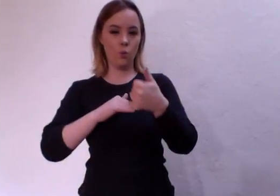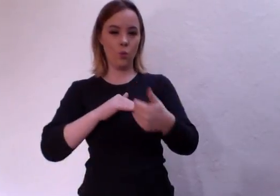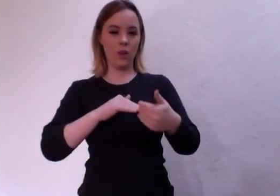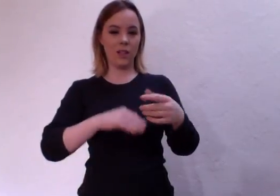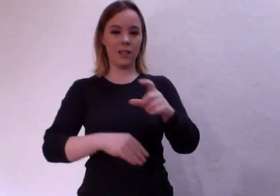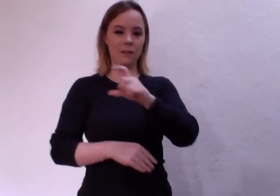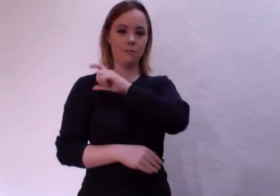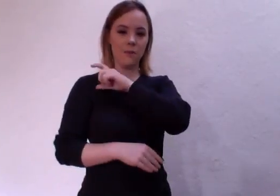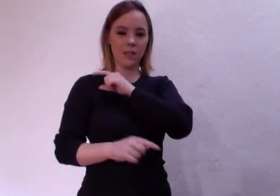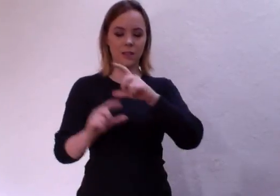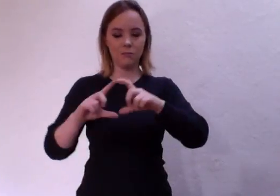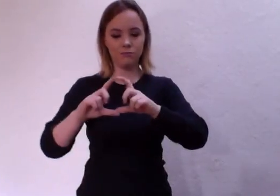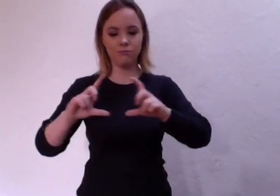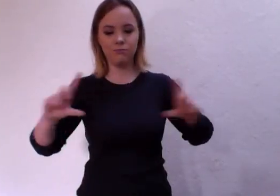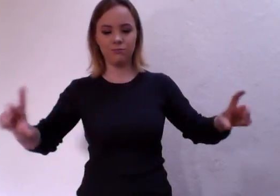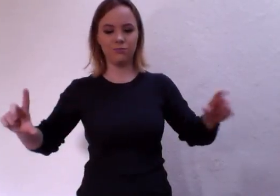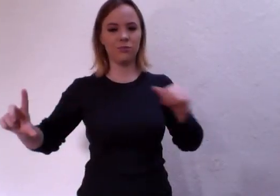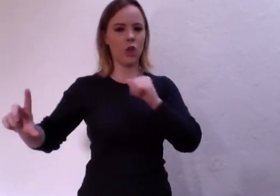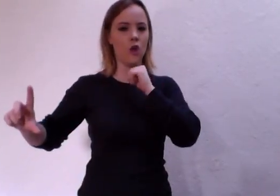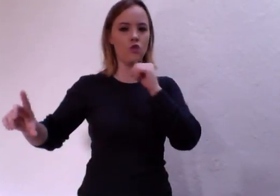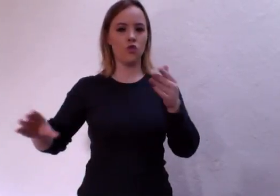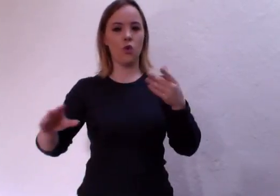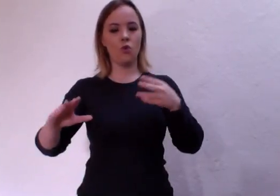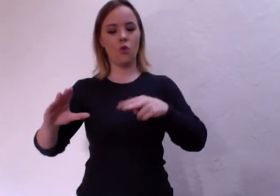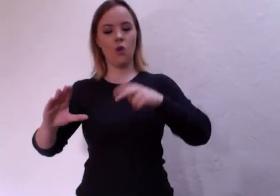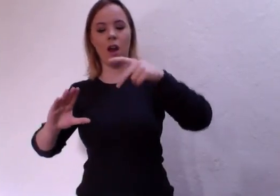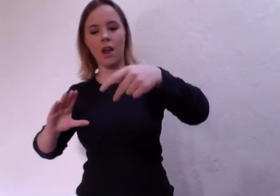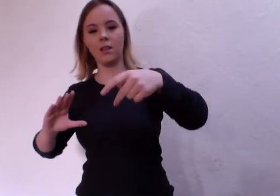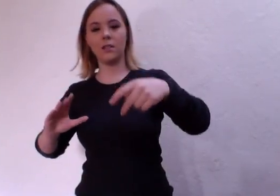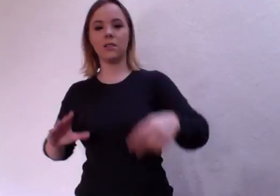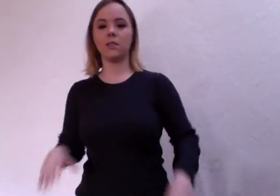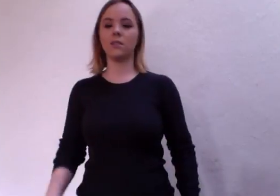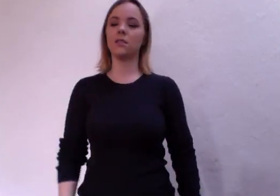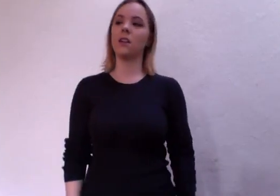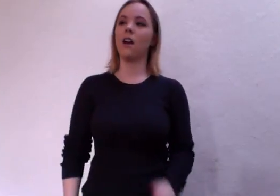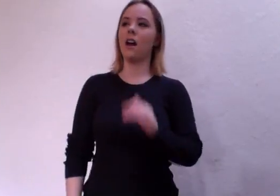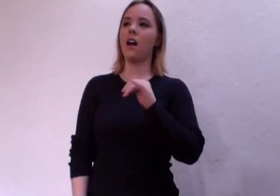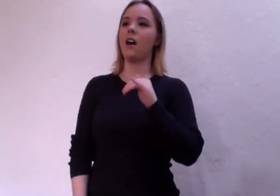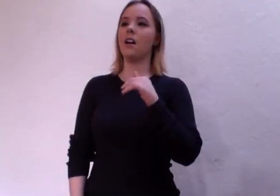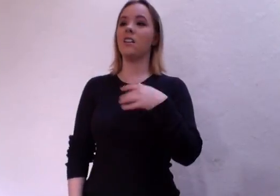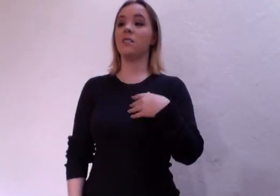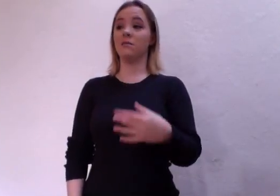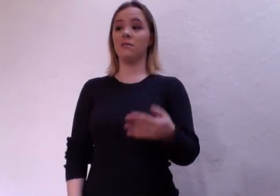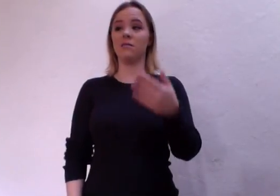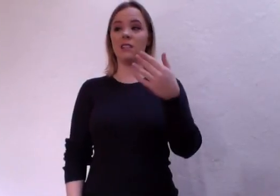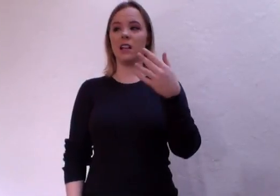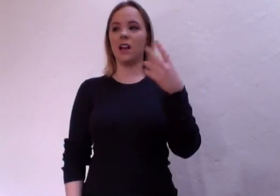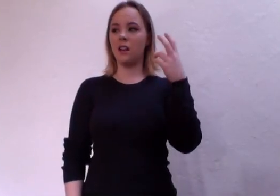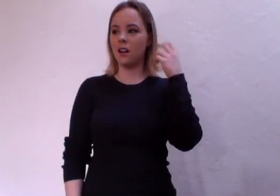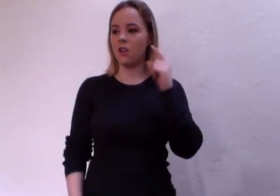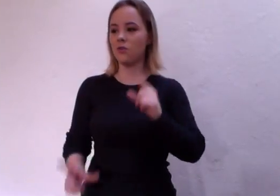heard a rumor that he was offering a $10 bounty per barricade. And I was great.